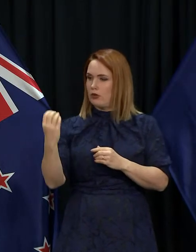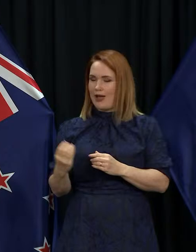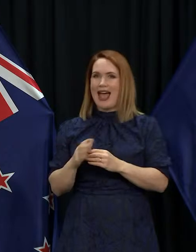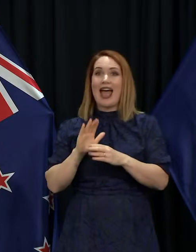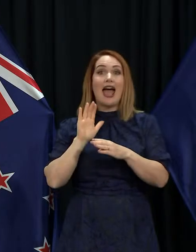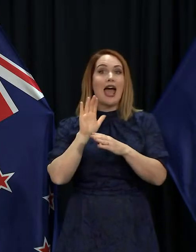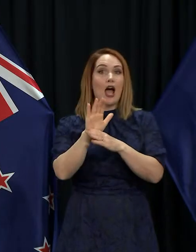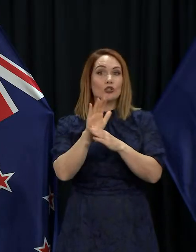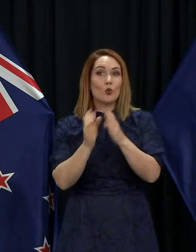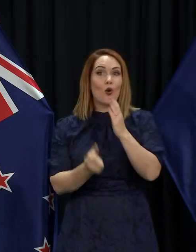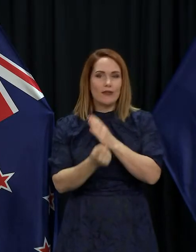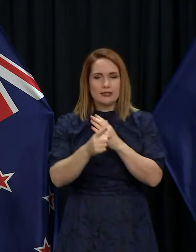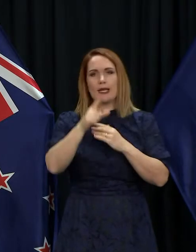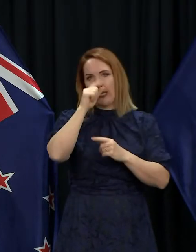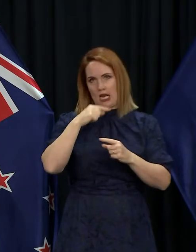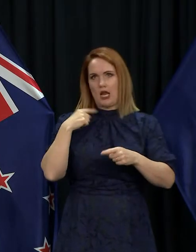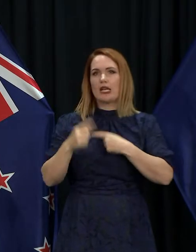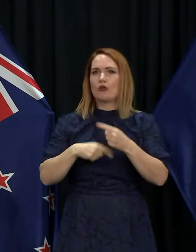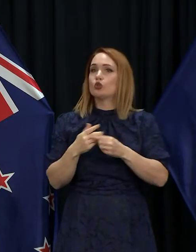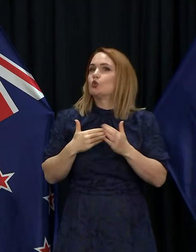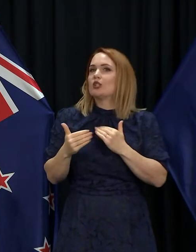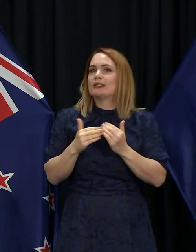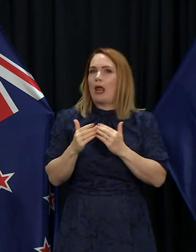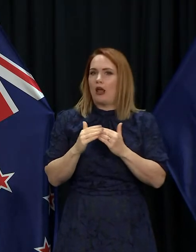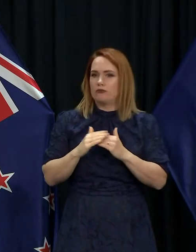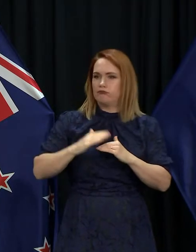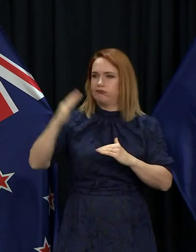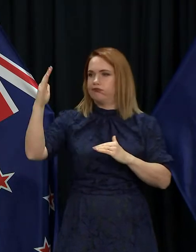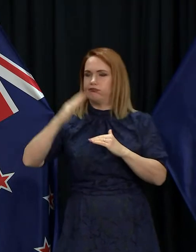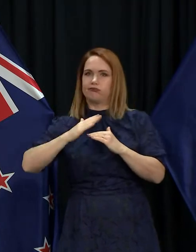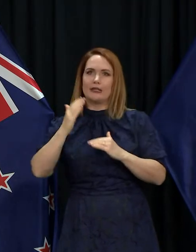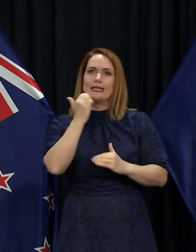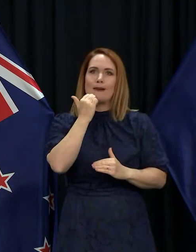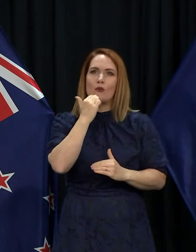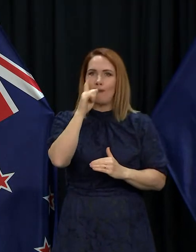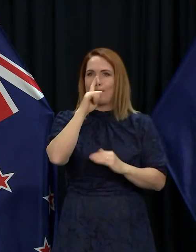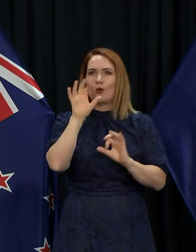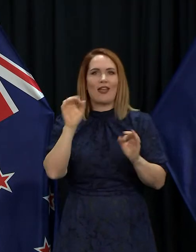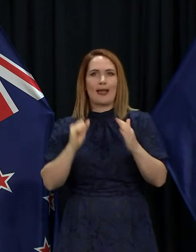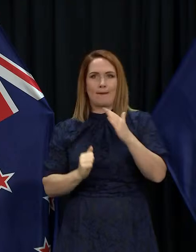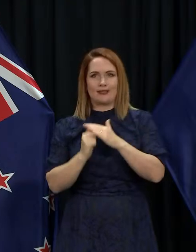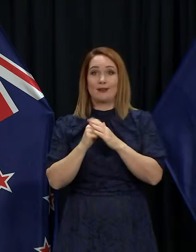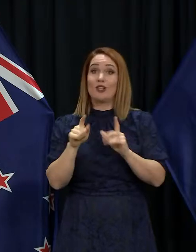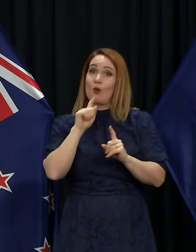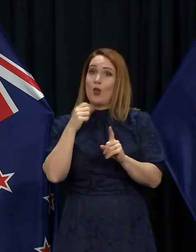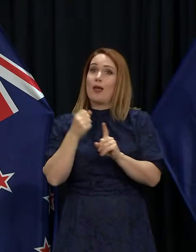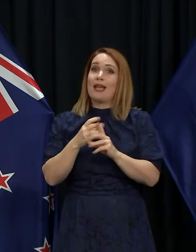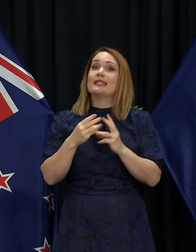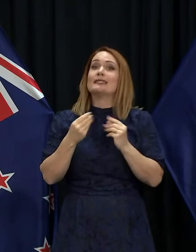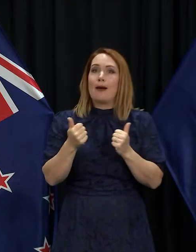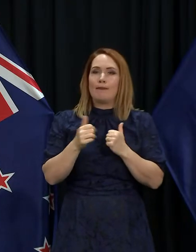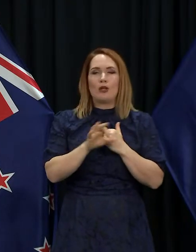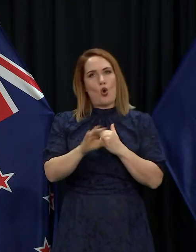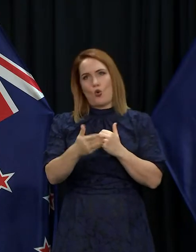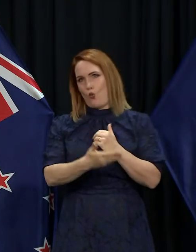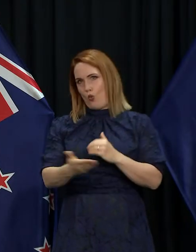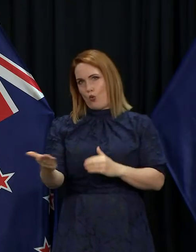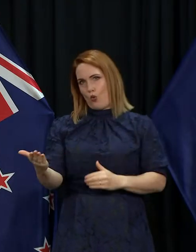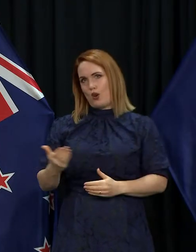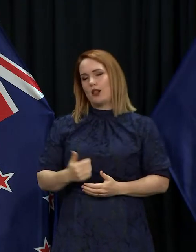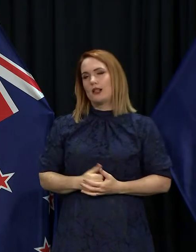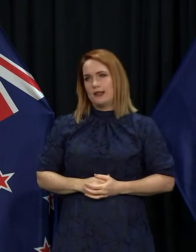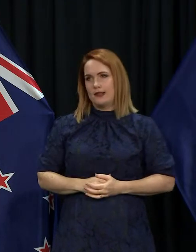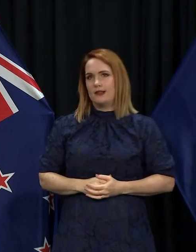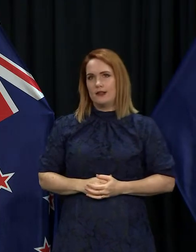continue, and regardless of size. So that will have been a major change for some, but not all. For others, we